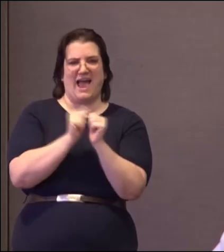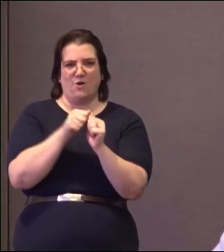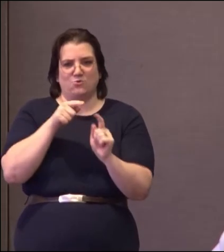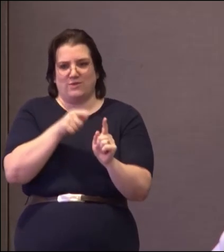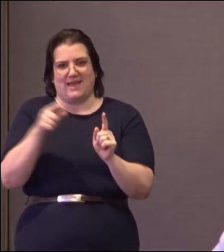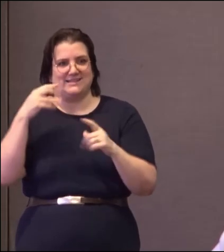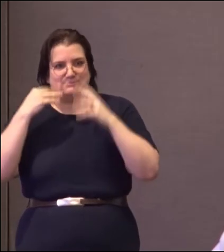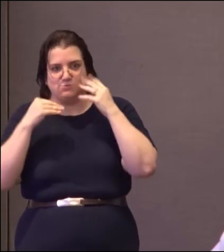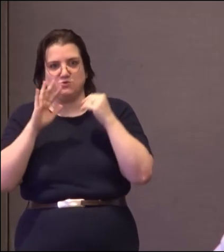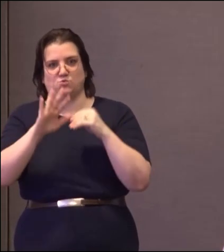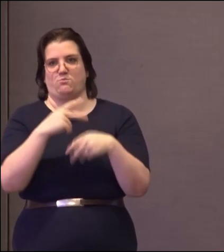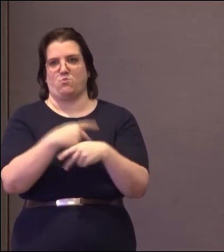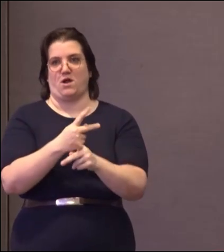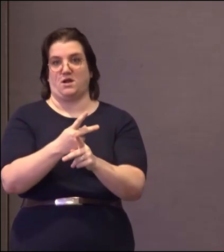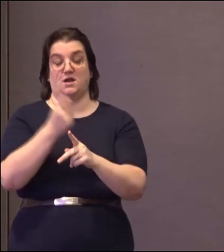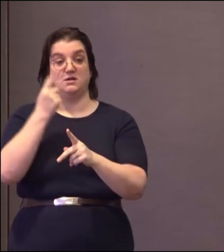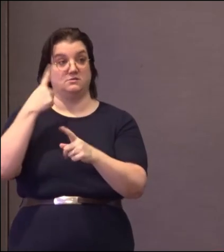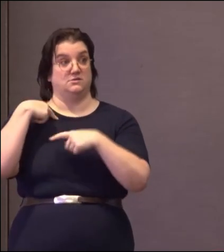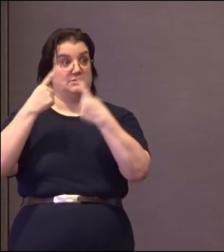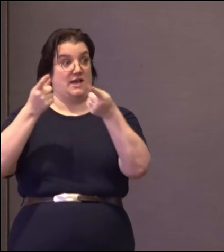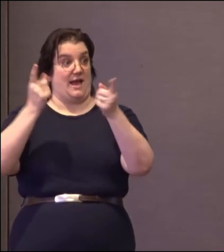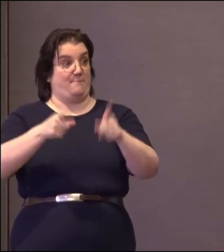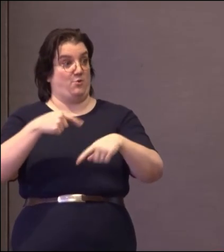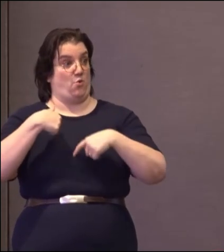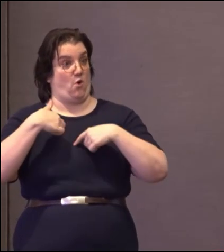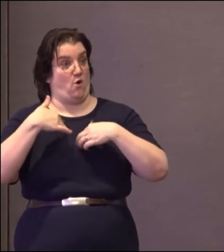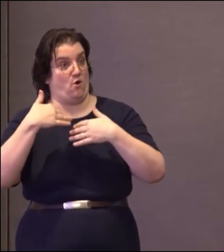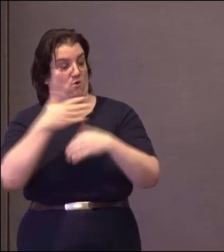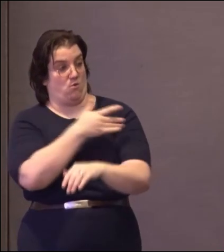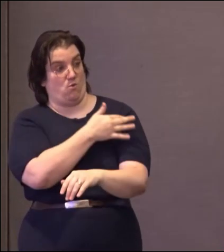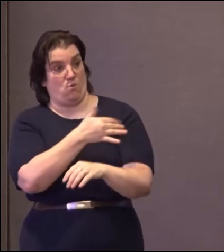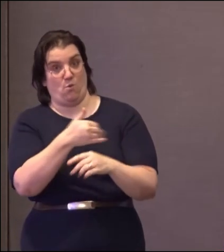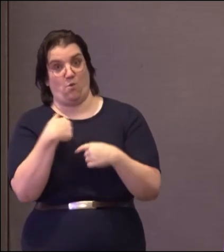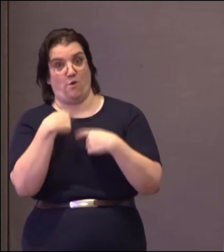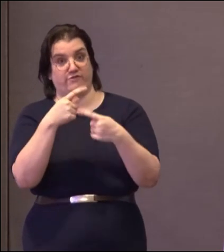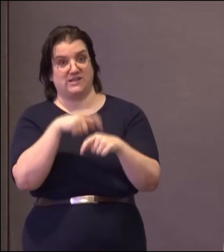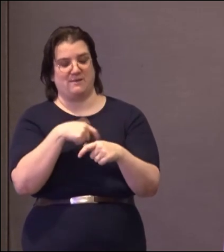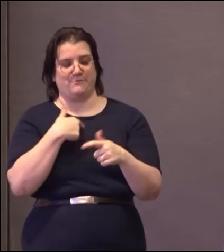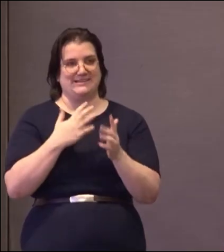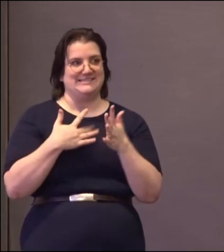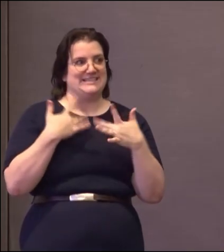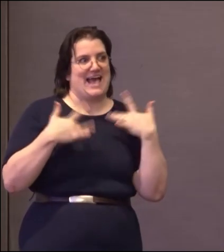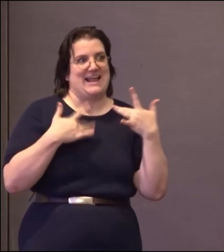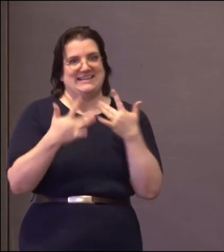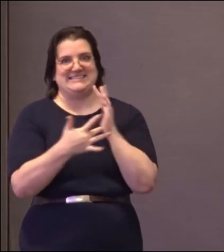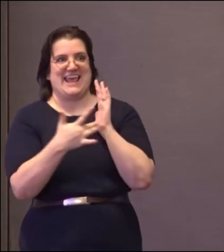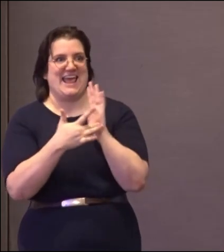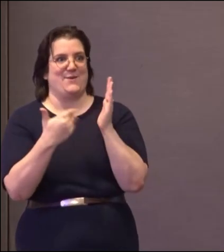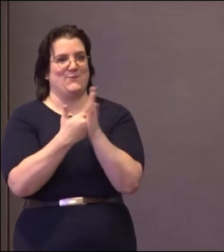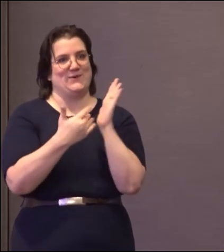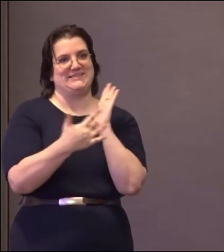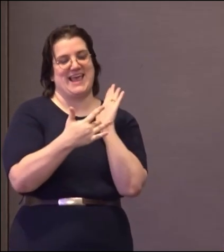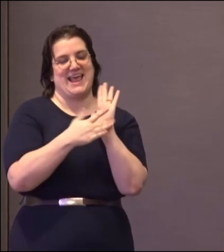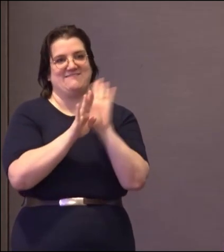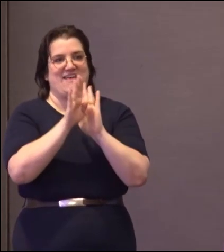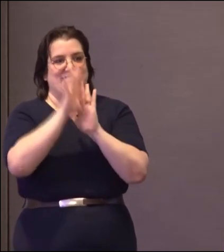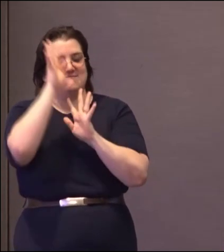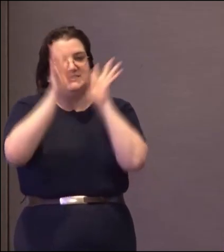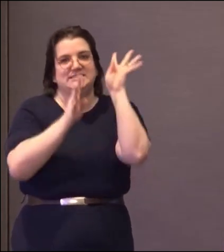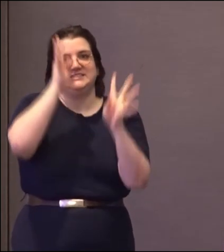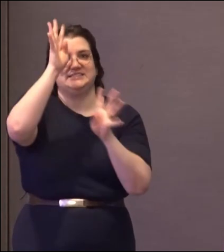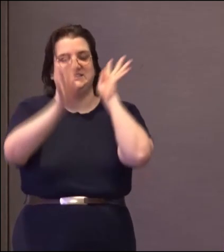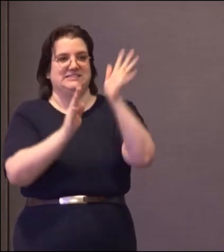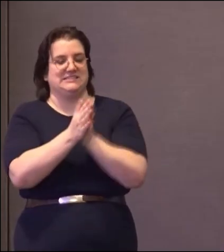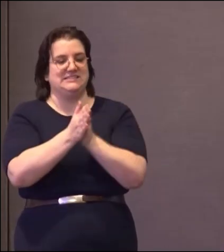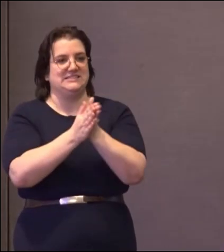products? Because what has happened over time, we are so excited about tech and we develop all these